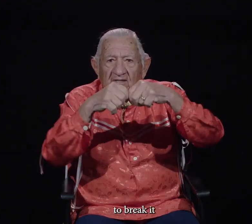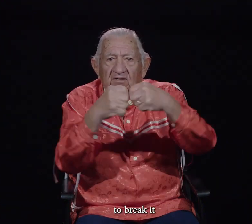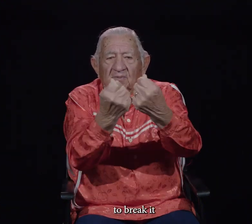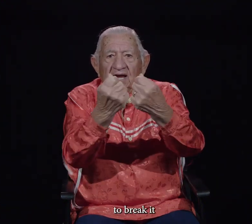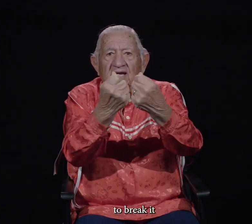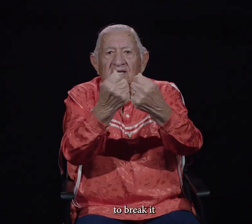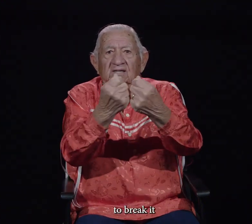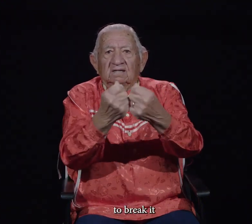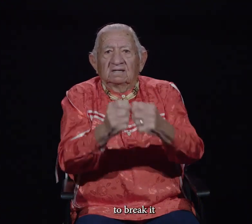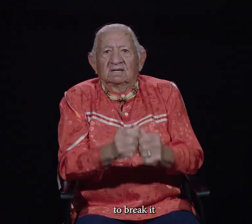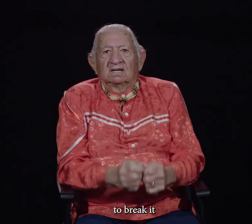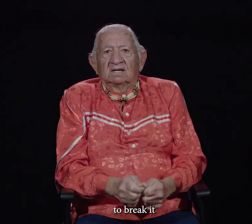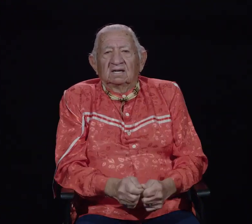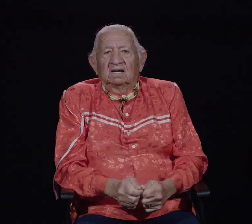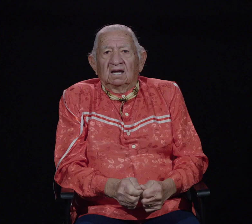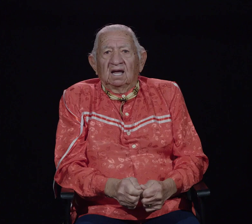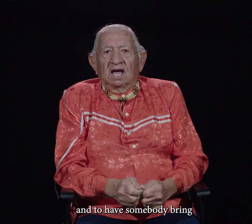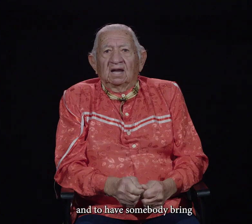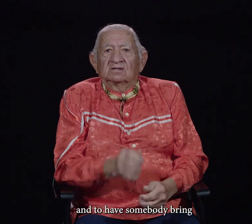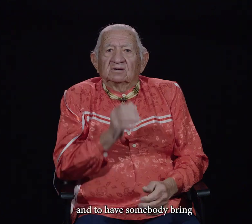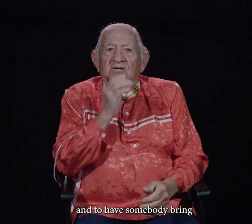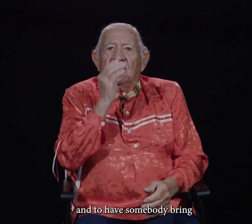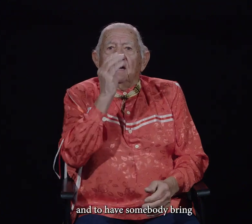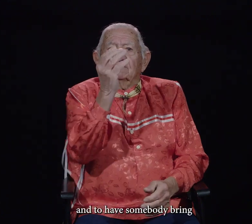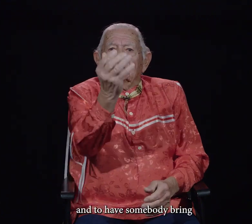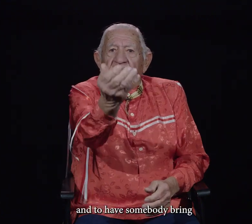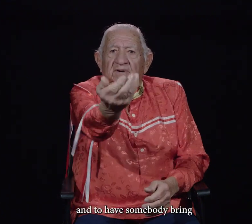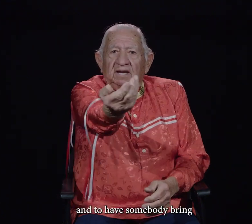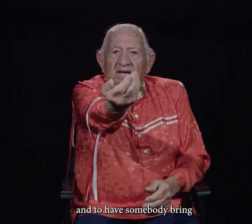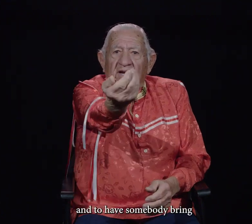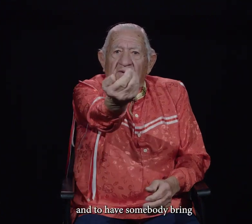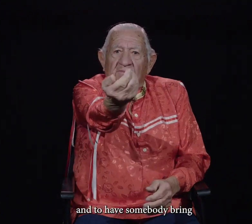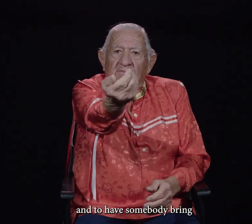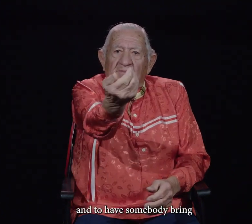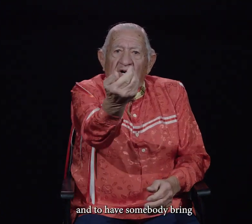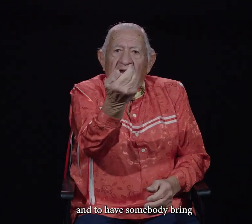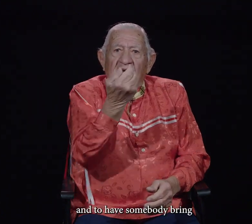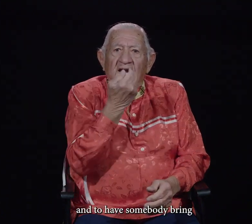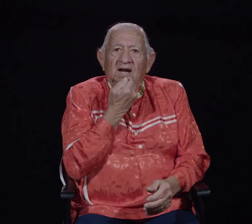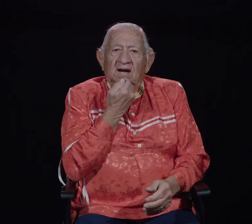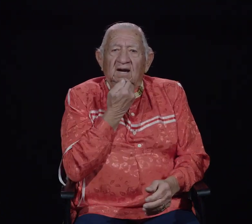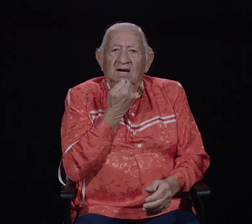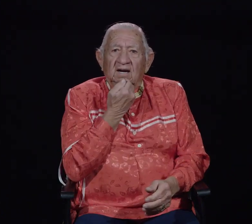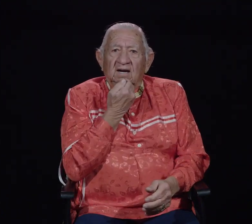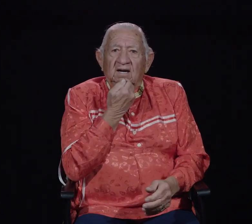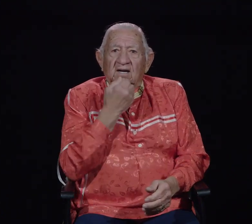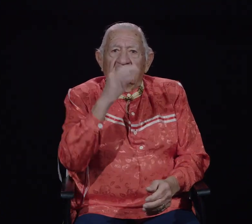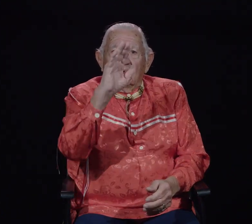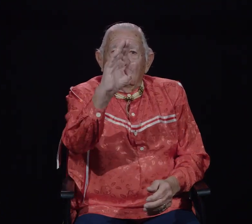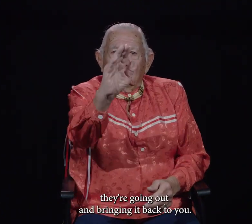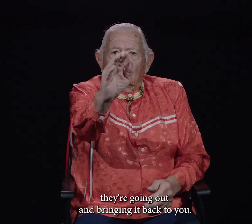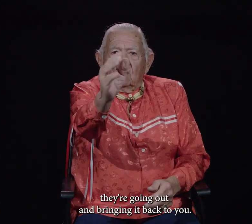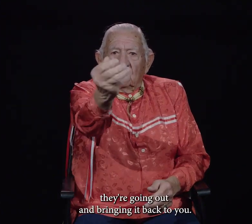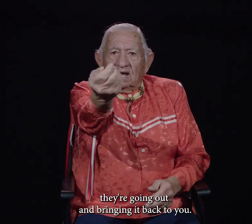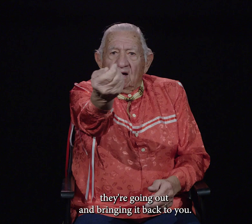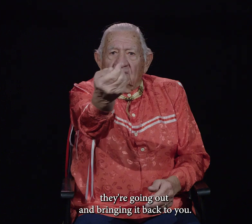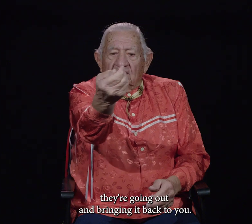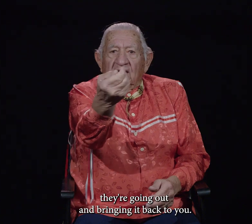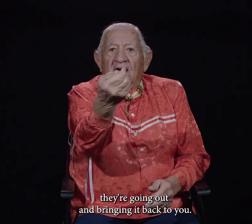To break it. And to have somebody bring, they're going out